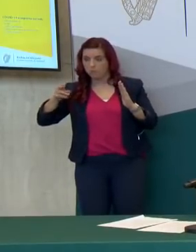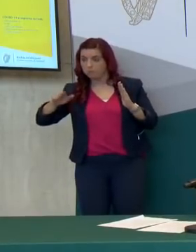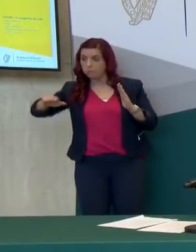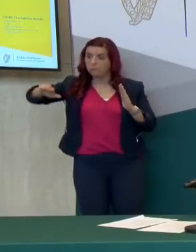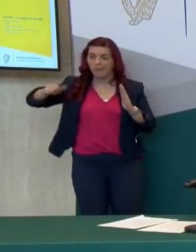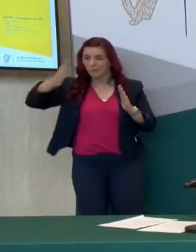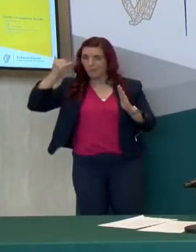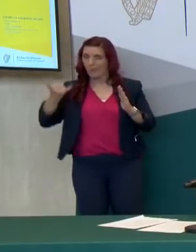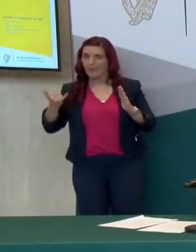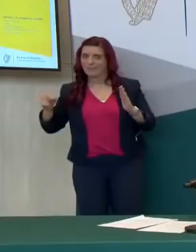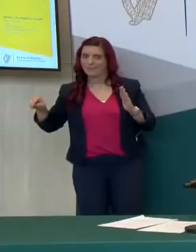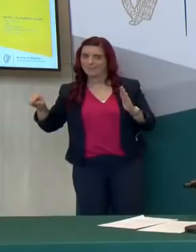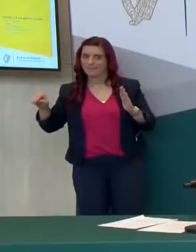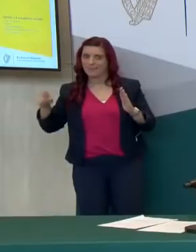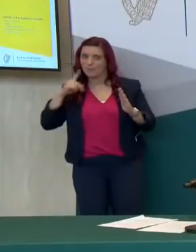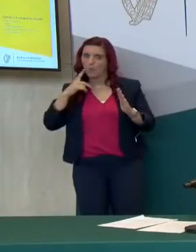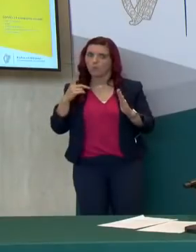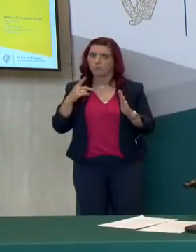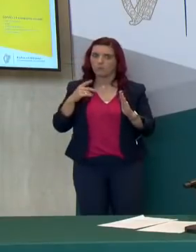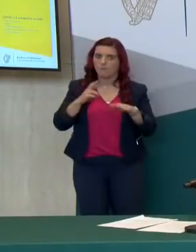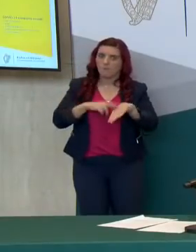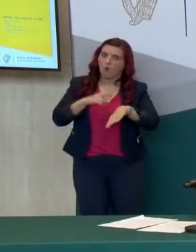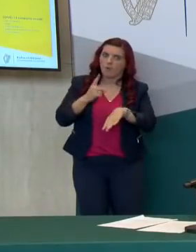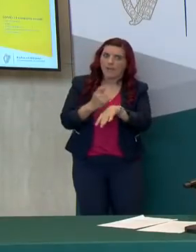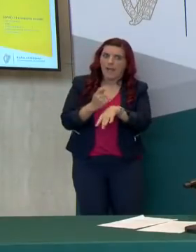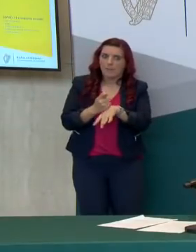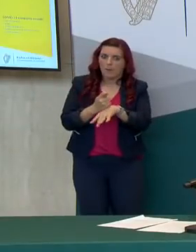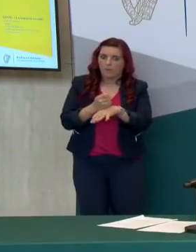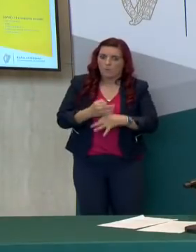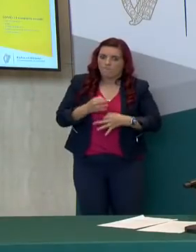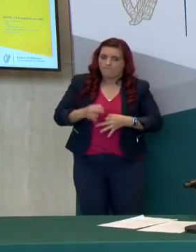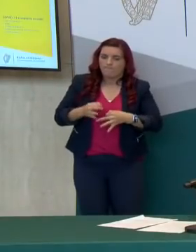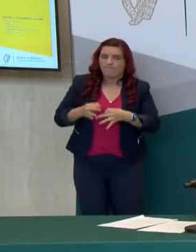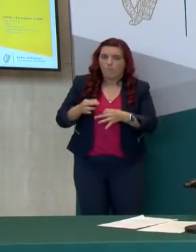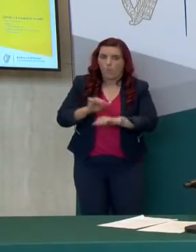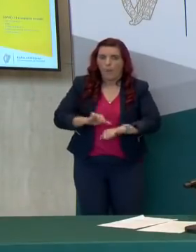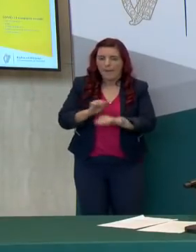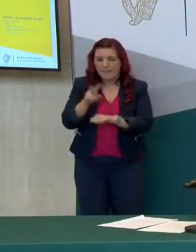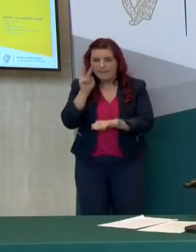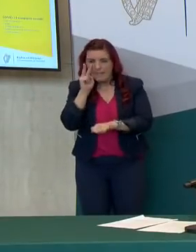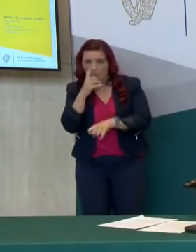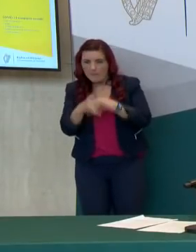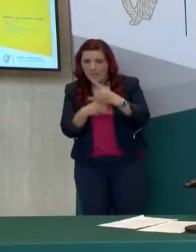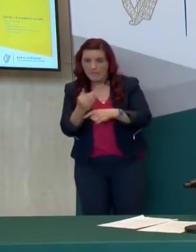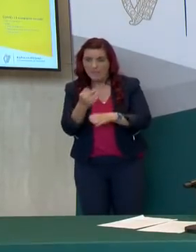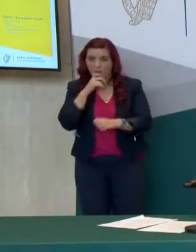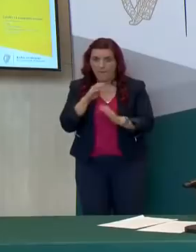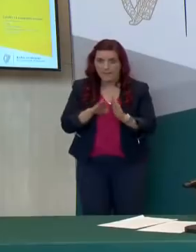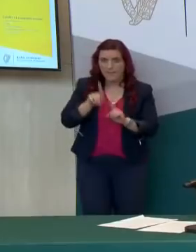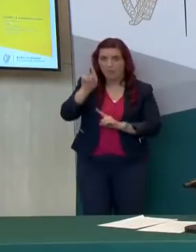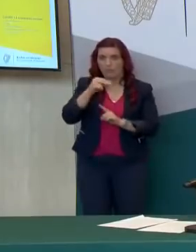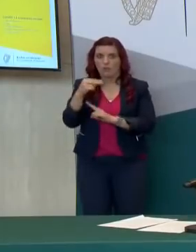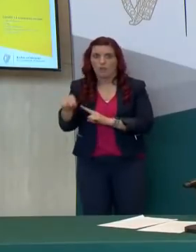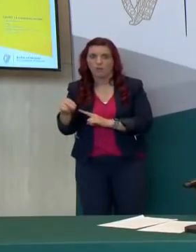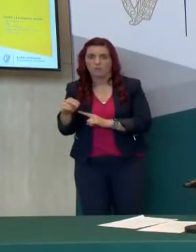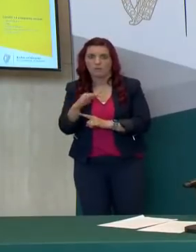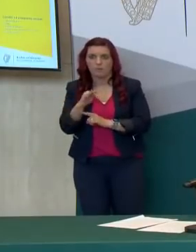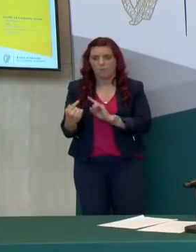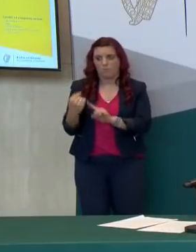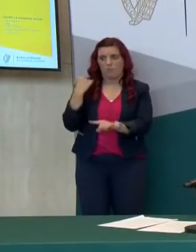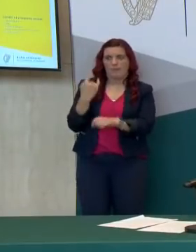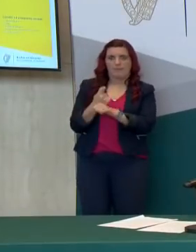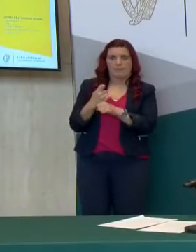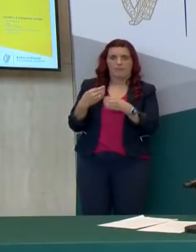with any level of confidence that we've had an increase followed by a period of stabilisation. And of course, what we're really looking for is a period then